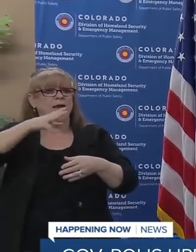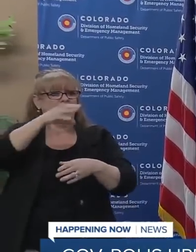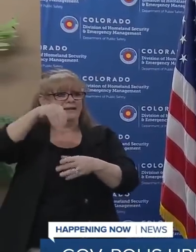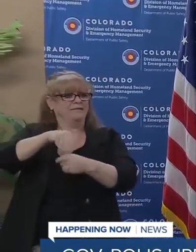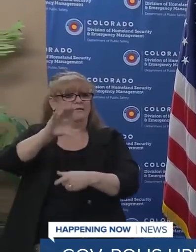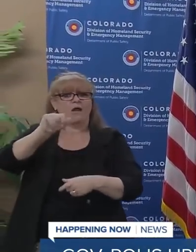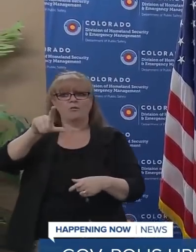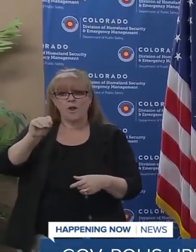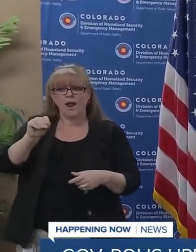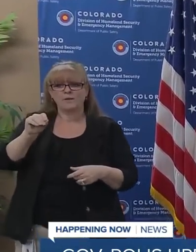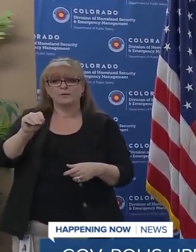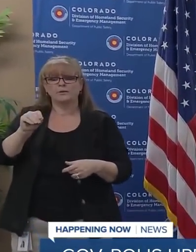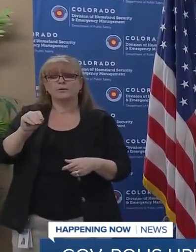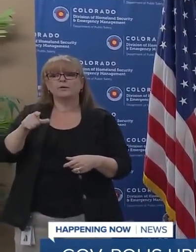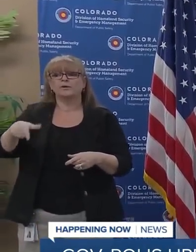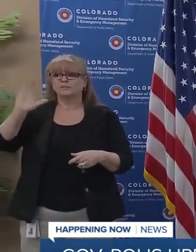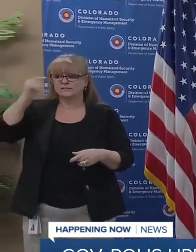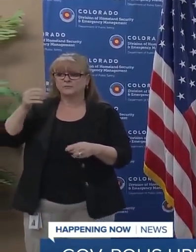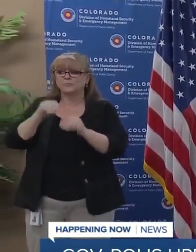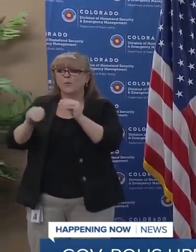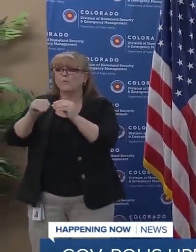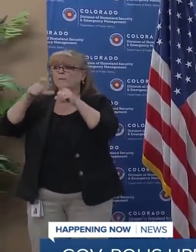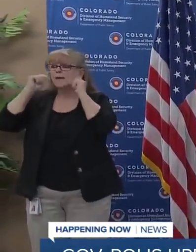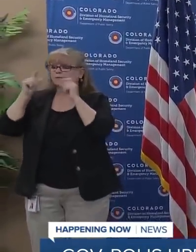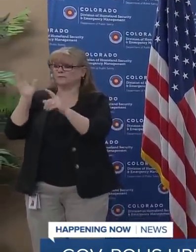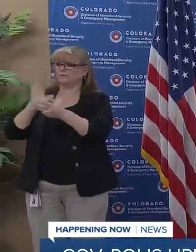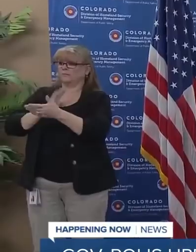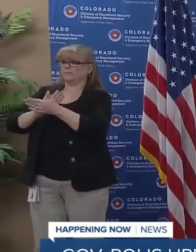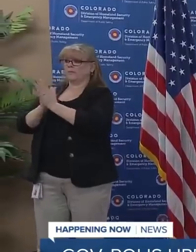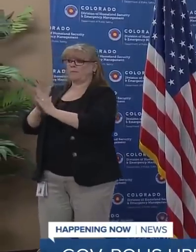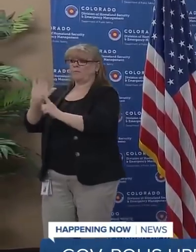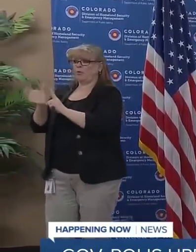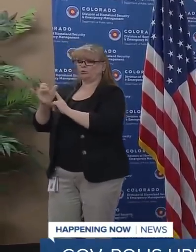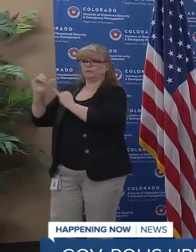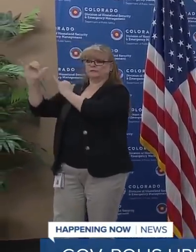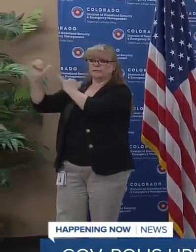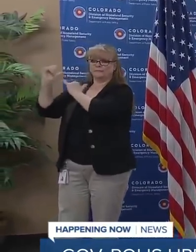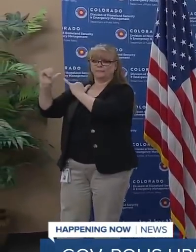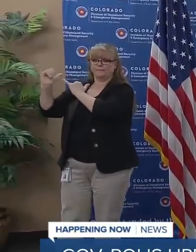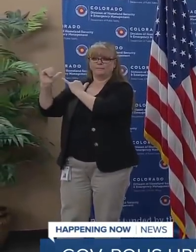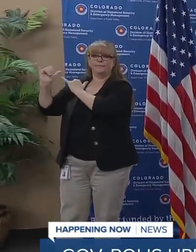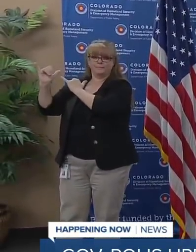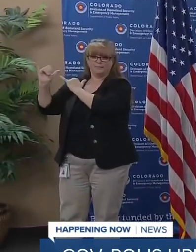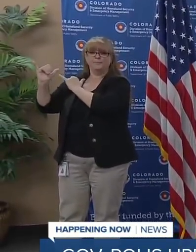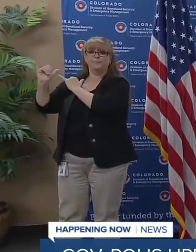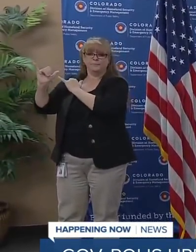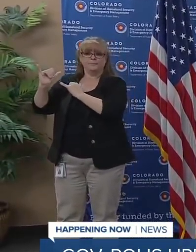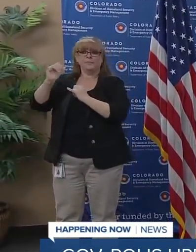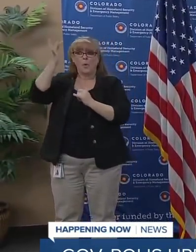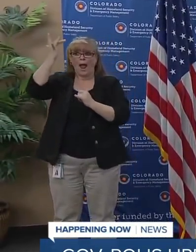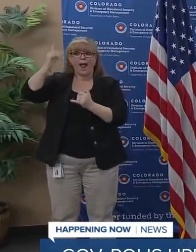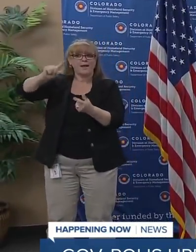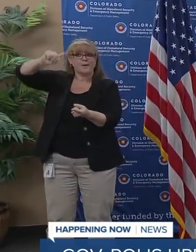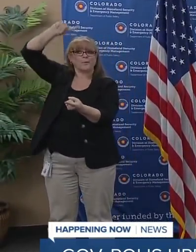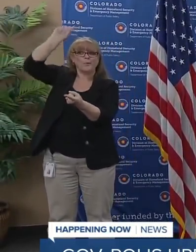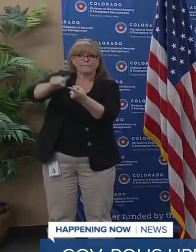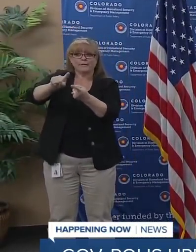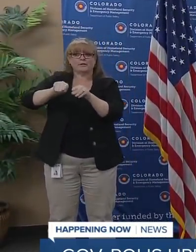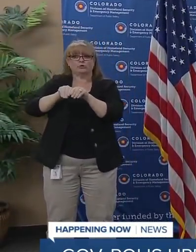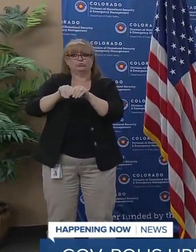America, is a really important part of reducing the spread of the virus, to save lives and return to a